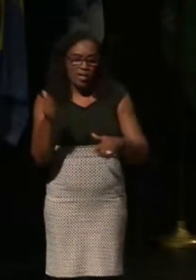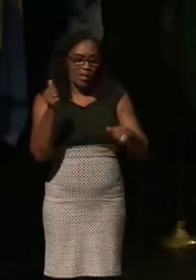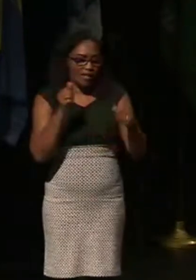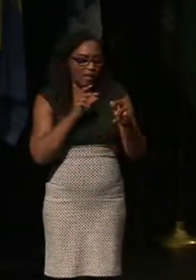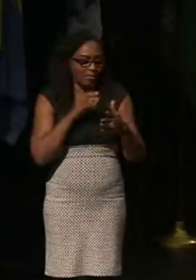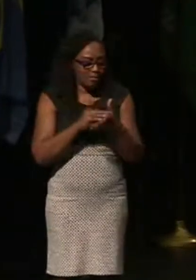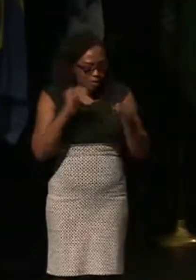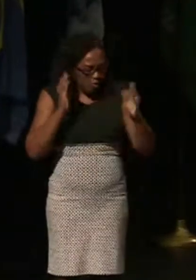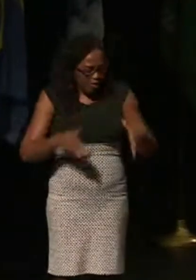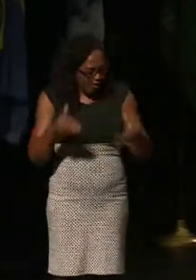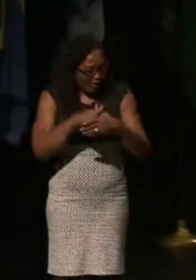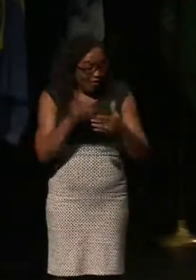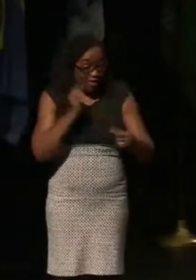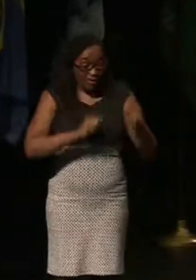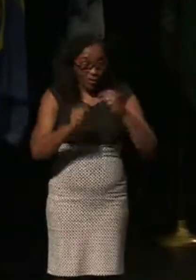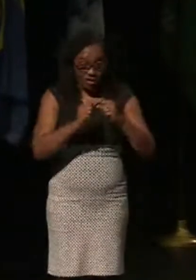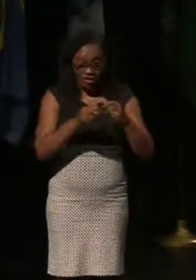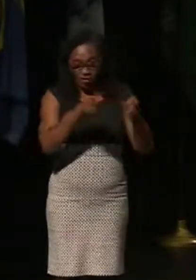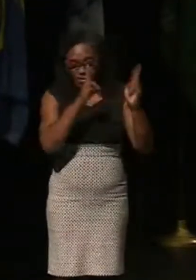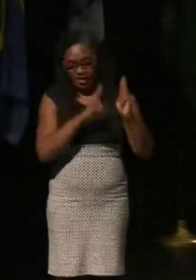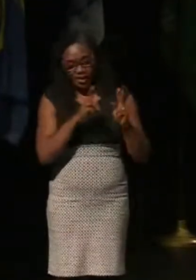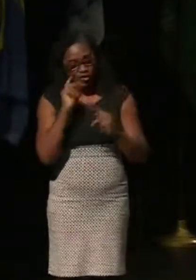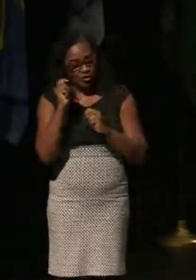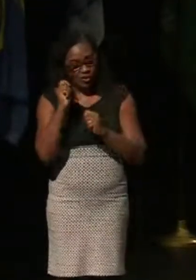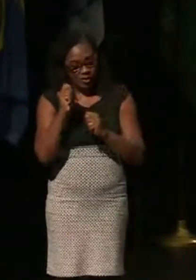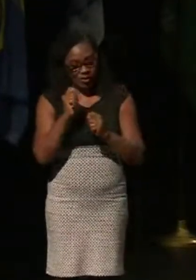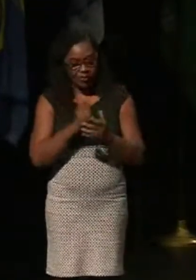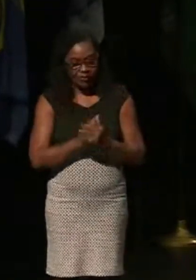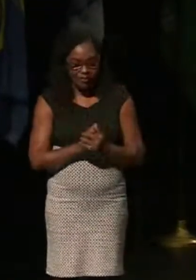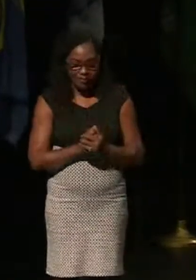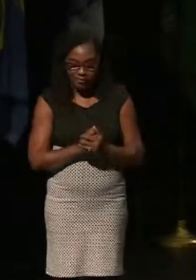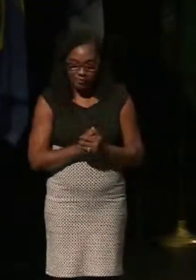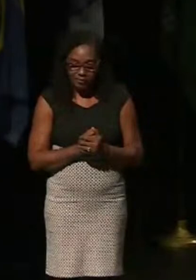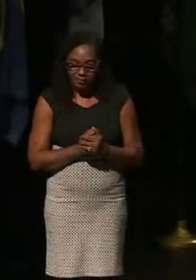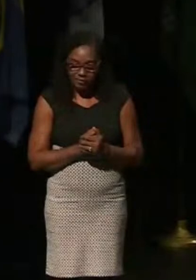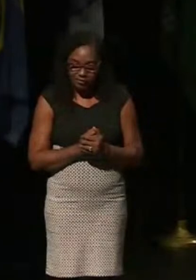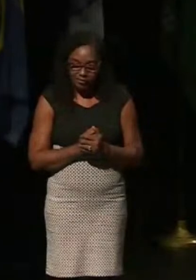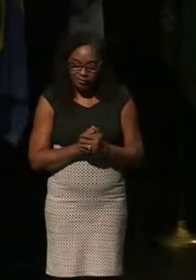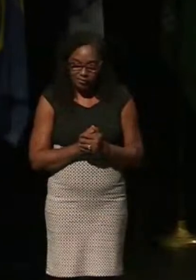don't want to read all the sport accolades. Our tennis coach,